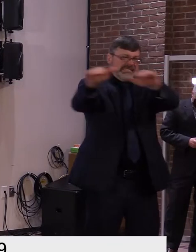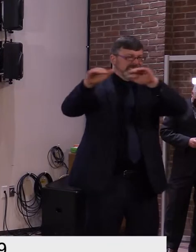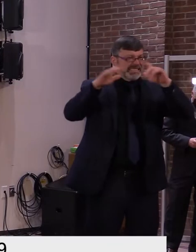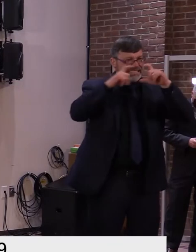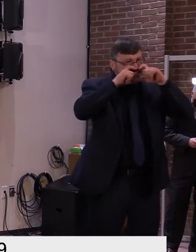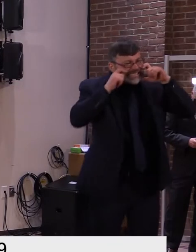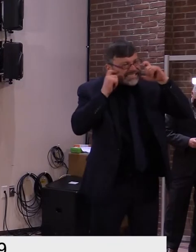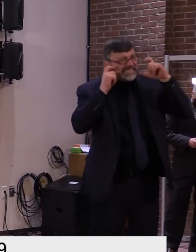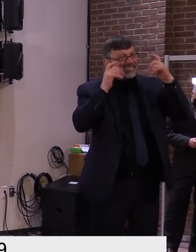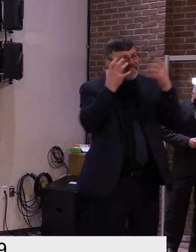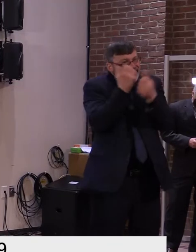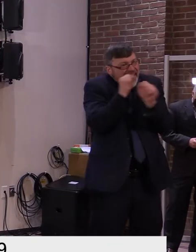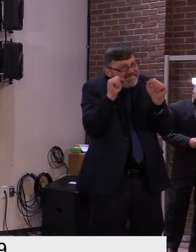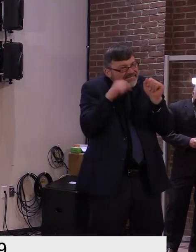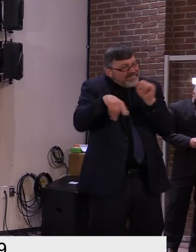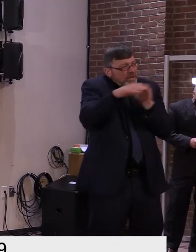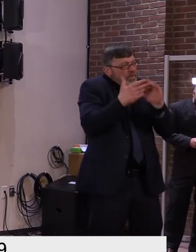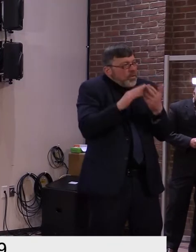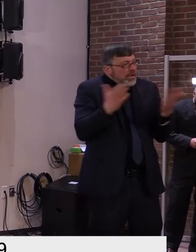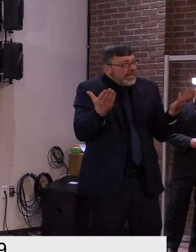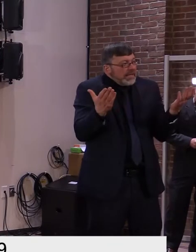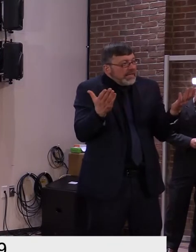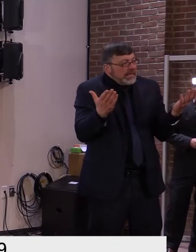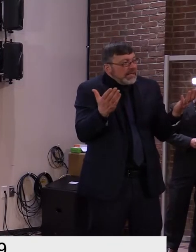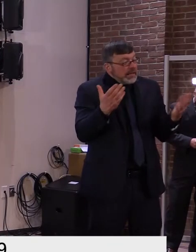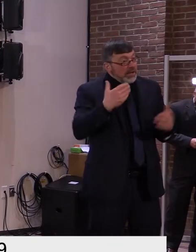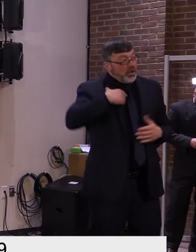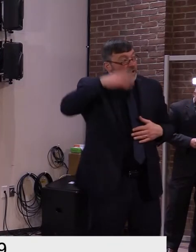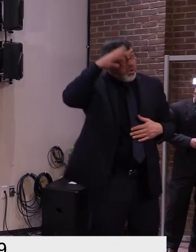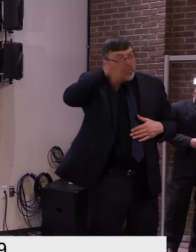now in the tournament, but I don't have specific information at the moment.